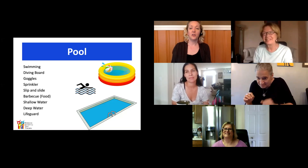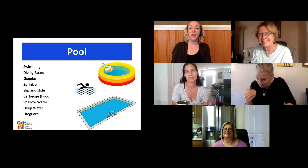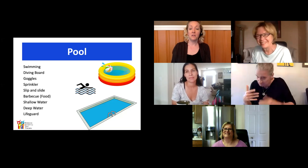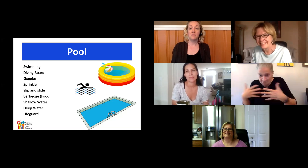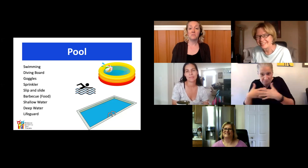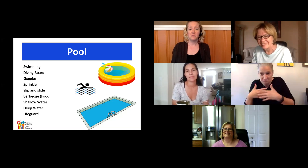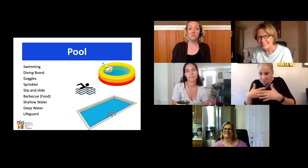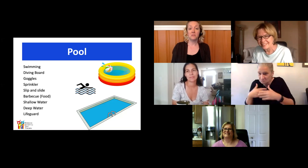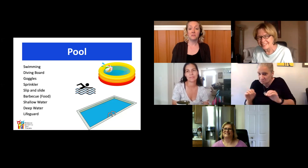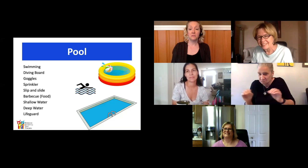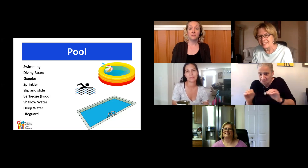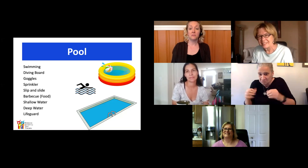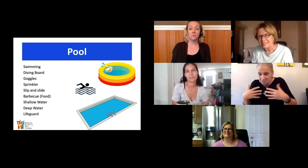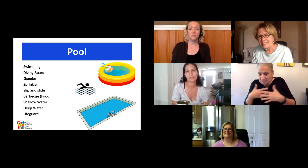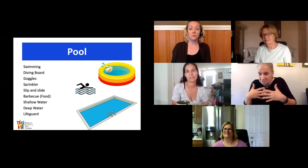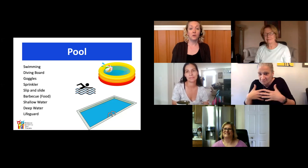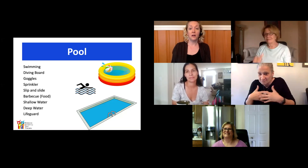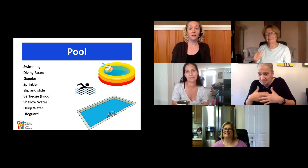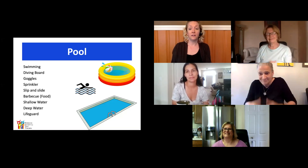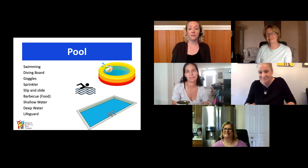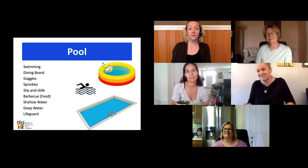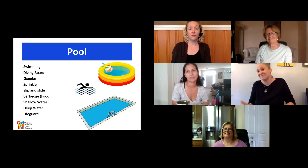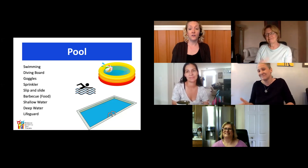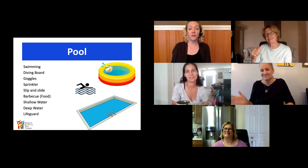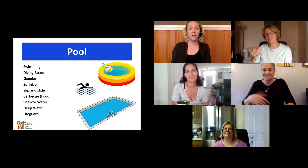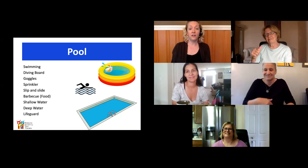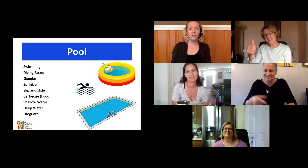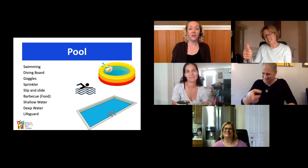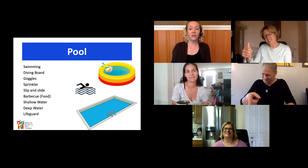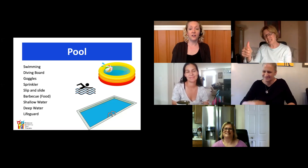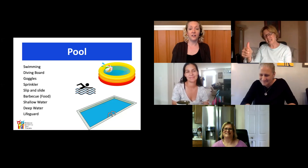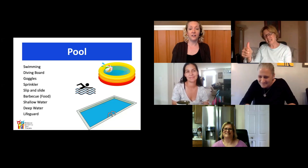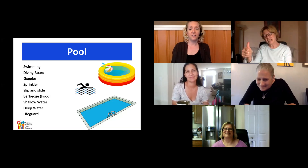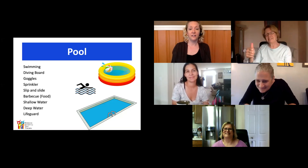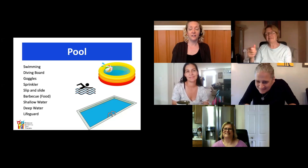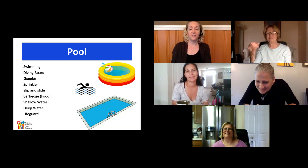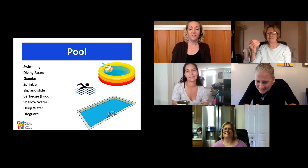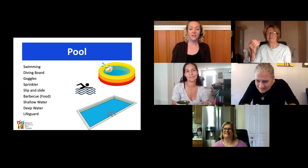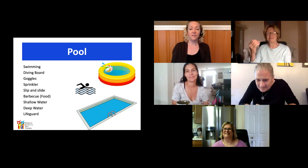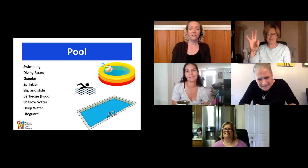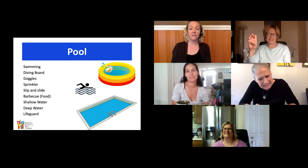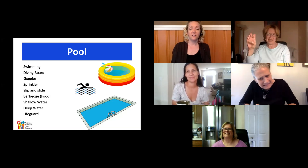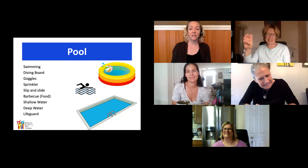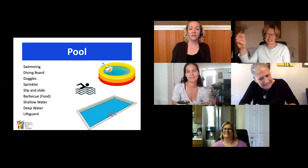No, no fear there? Not afraid or anything? No? Oh, look at you.